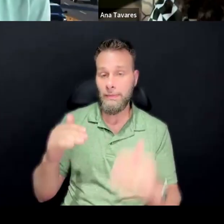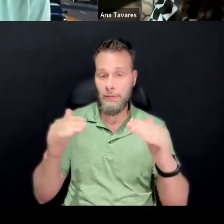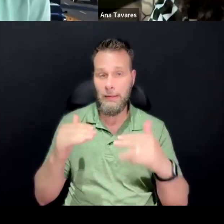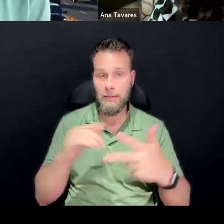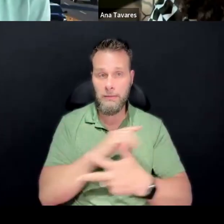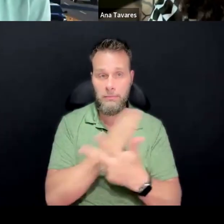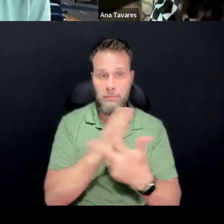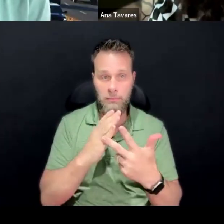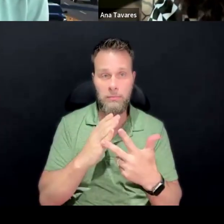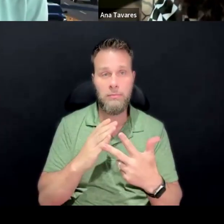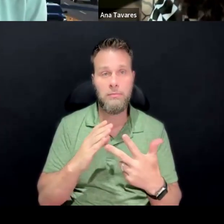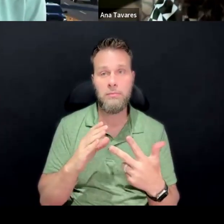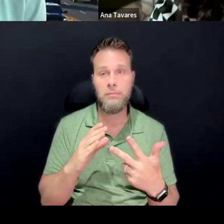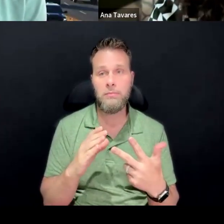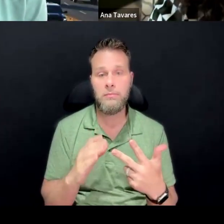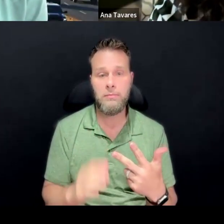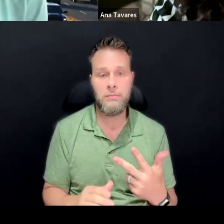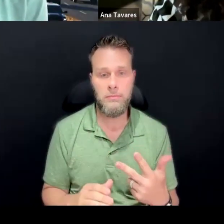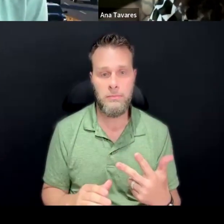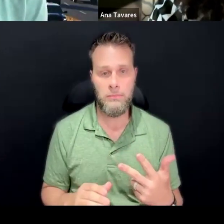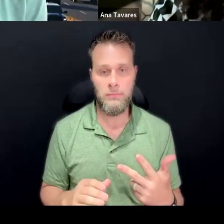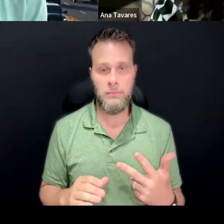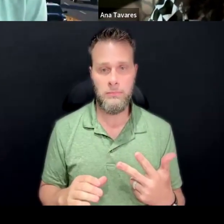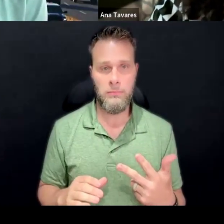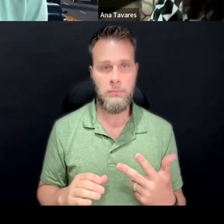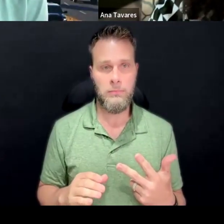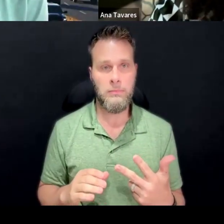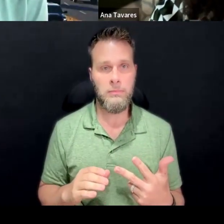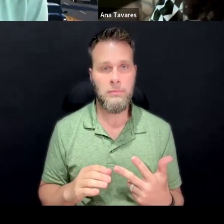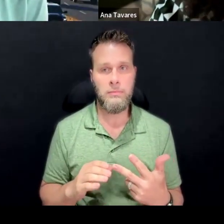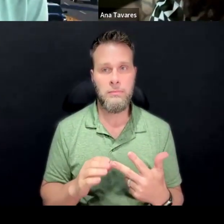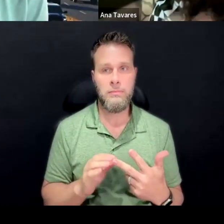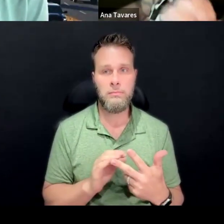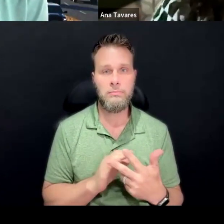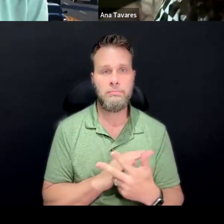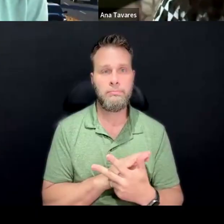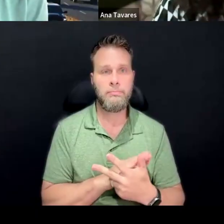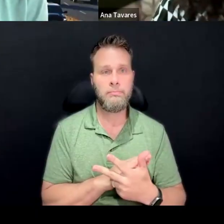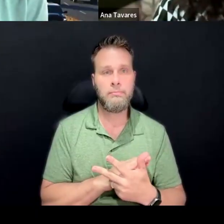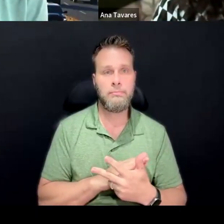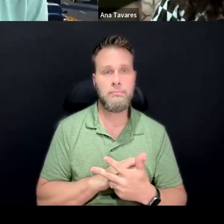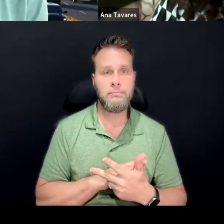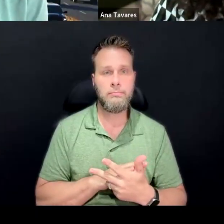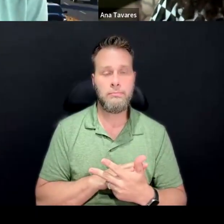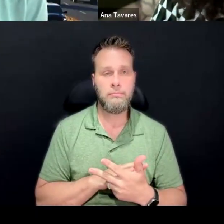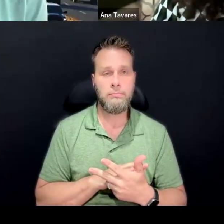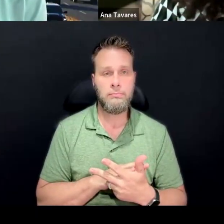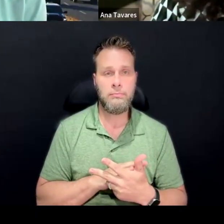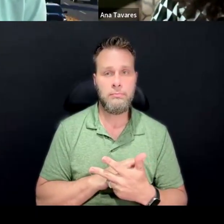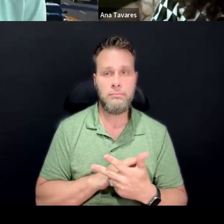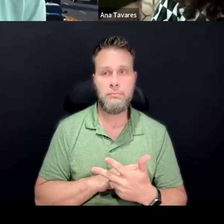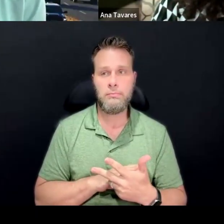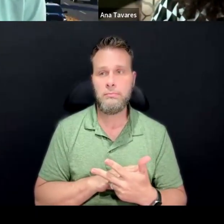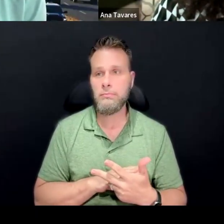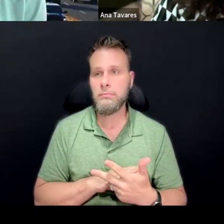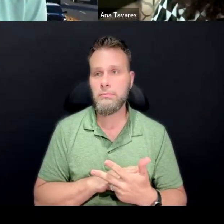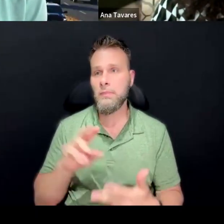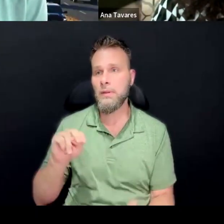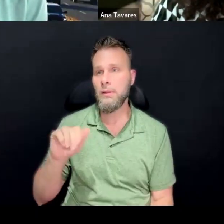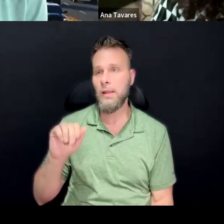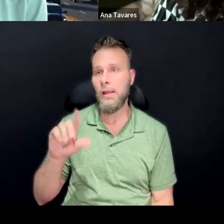see Nadine Saint Julier. I see Kichia's